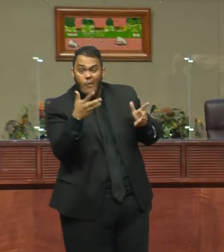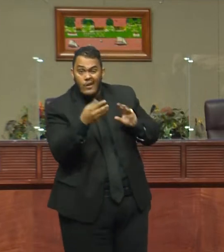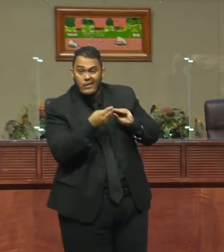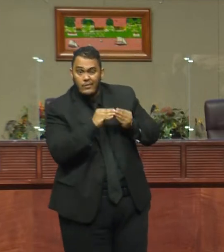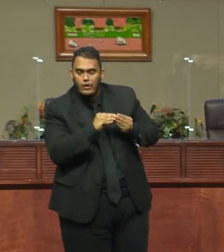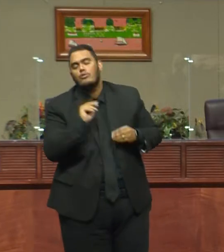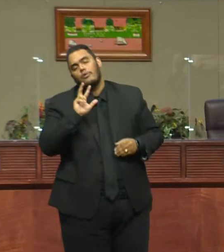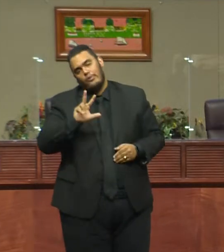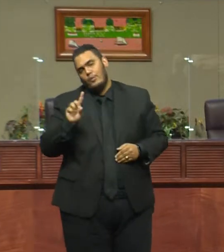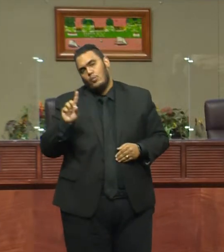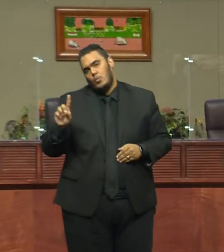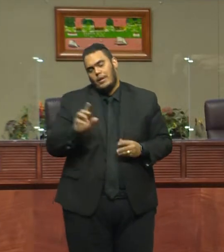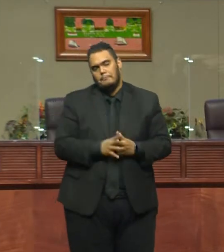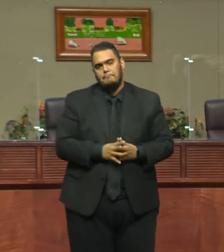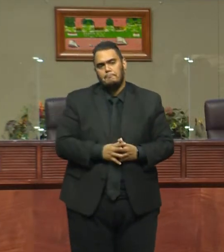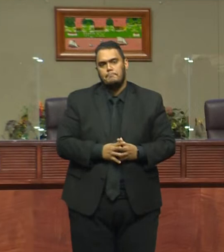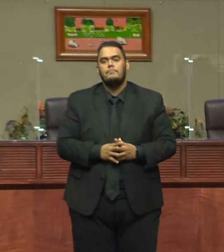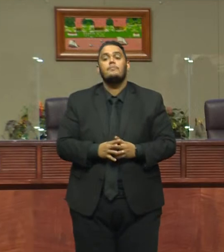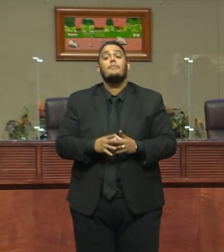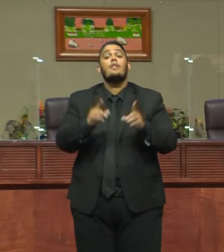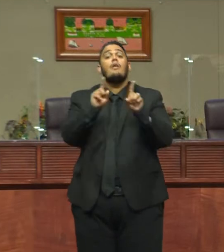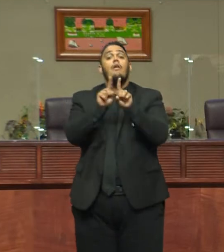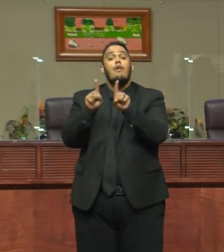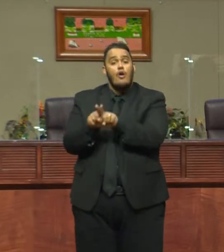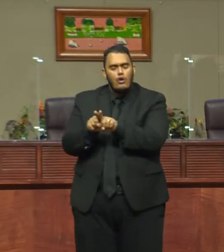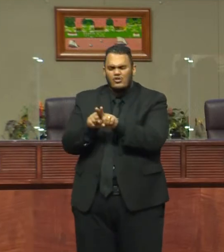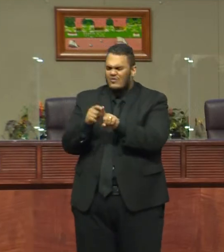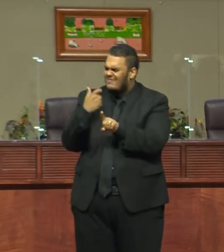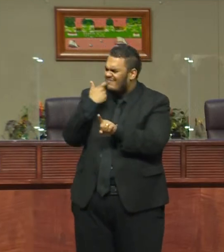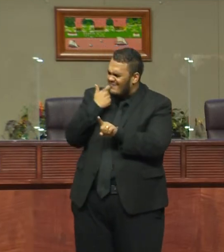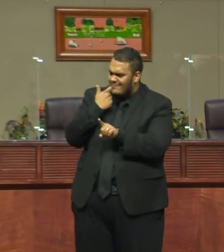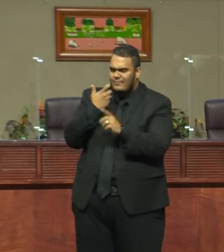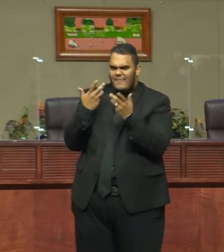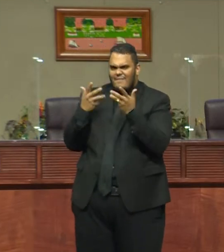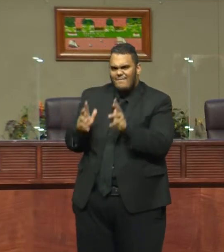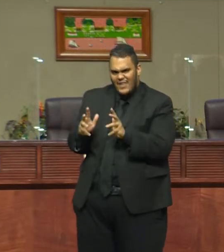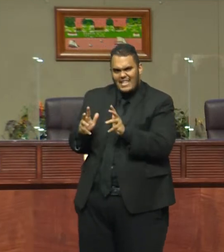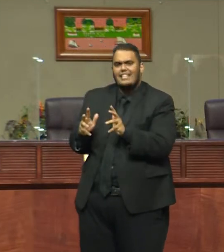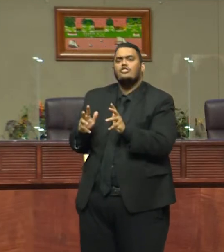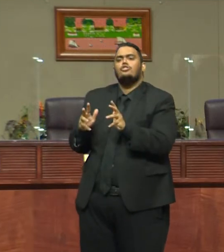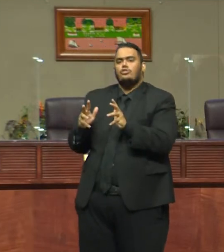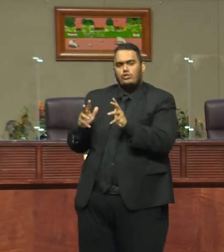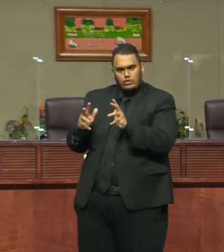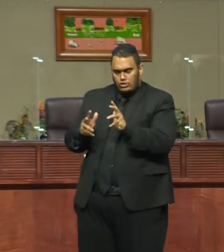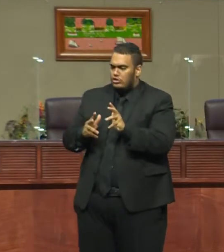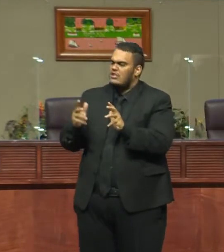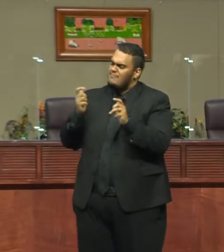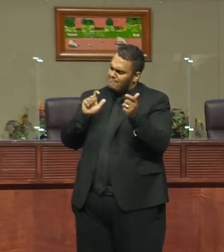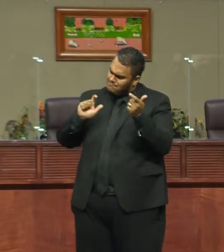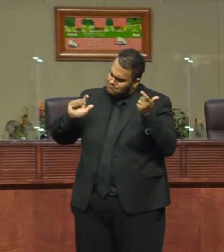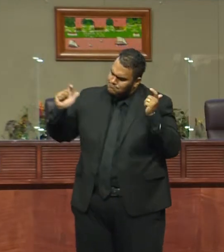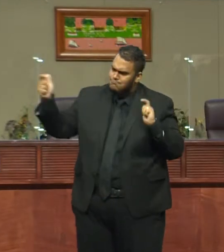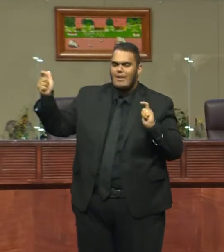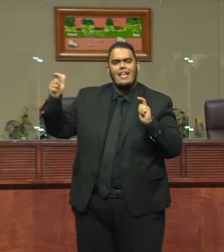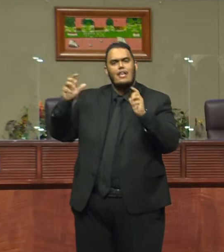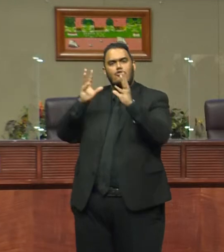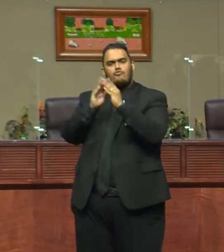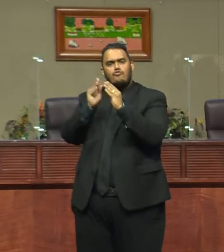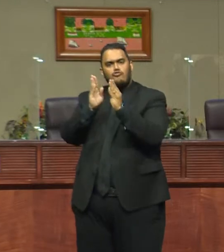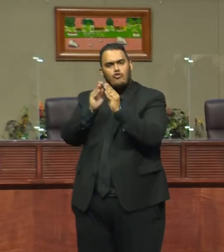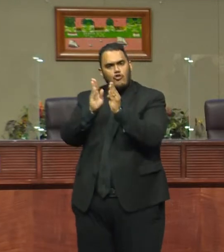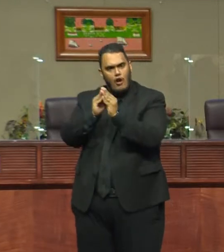Also, I just minutes ago, I got off a nationwide conference call facilitated by the White